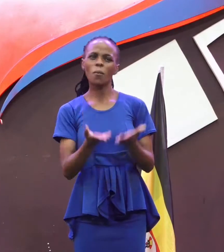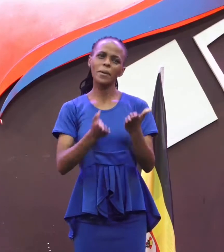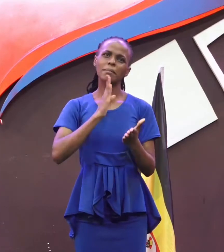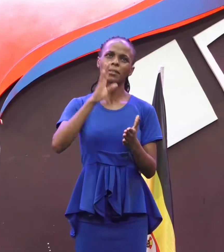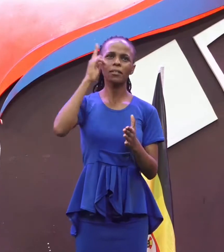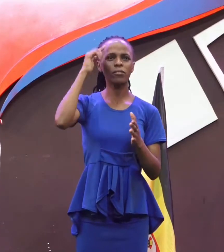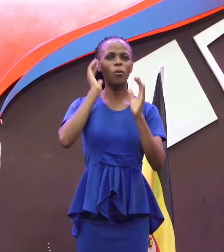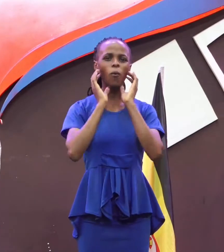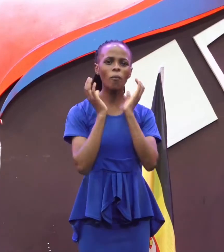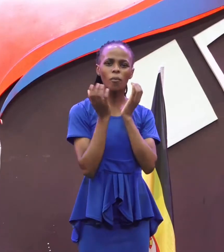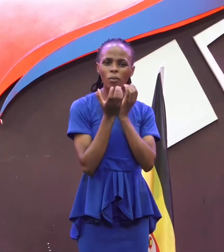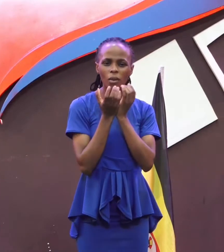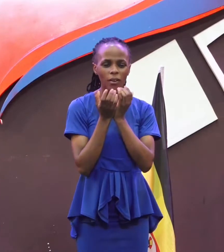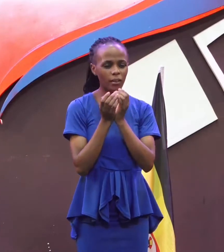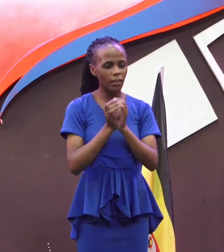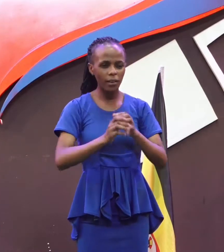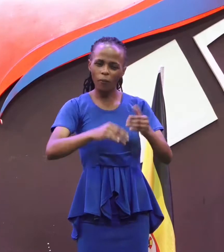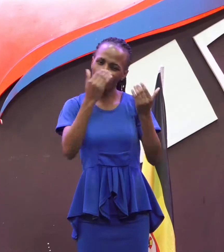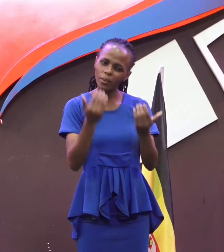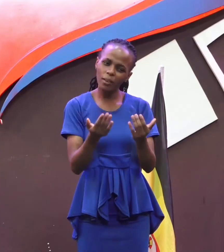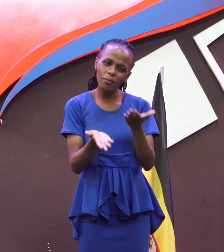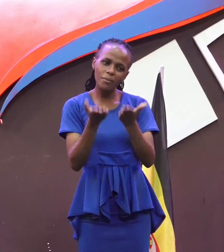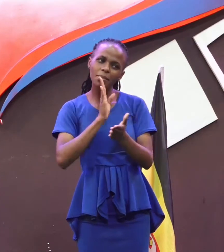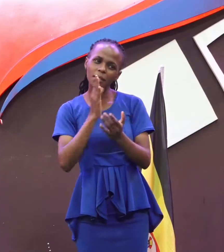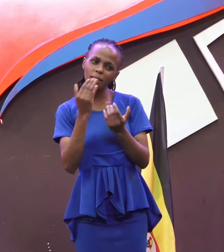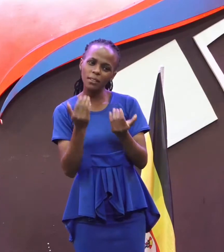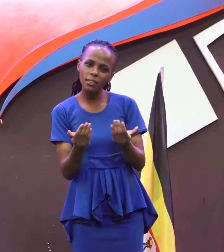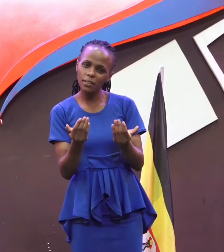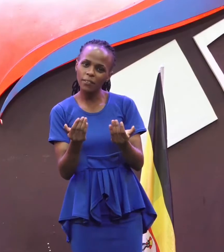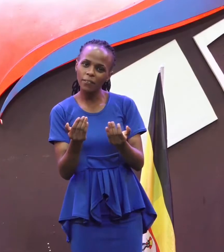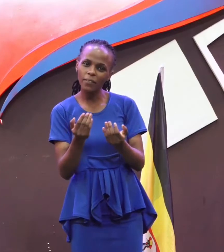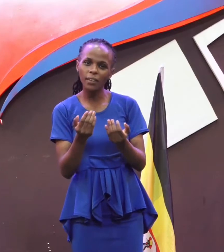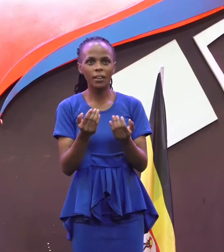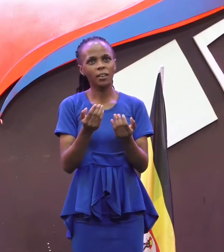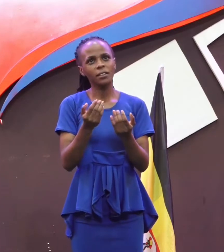Yeah, no, maybe we belong to Moses. But maybe.